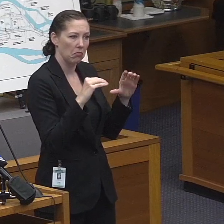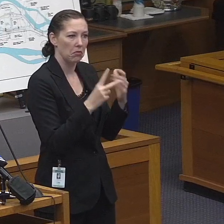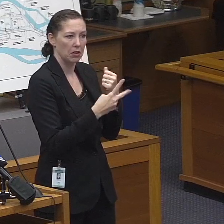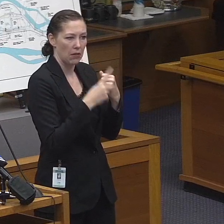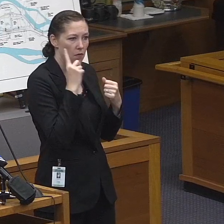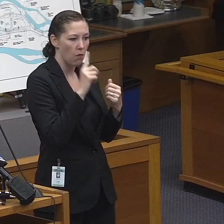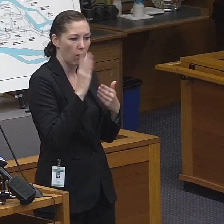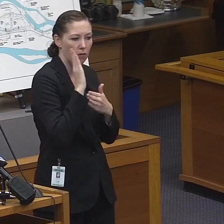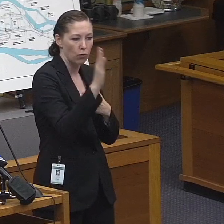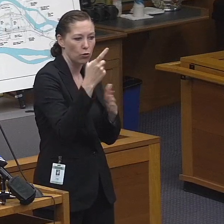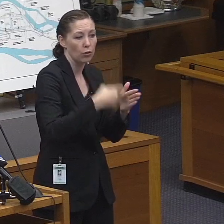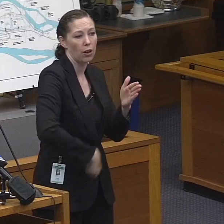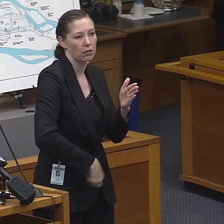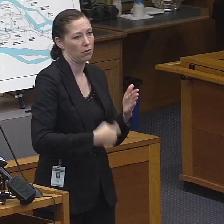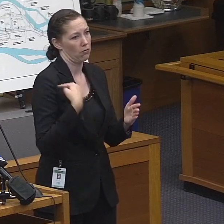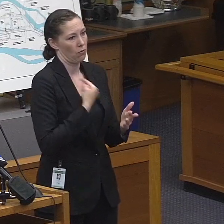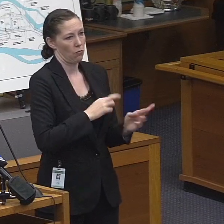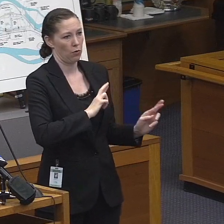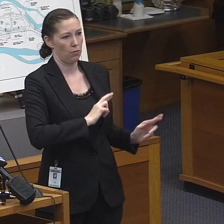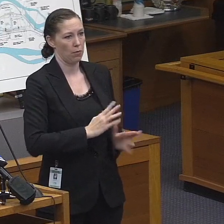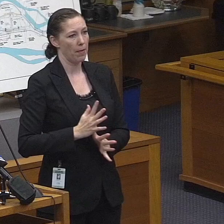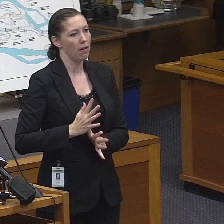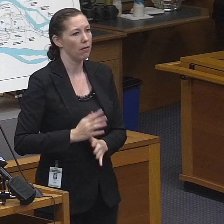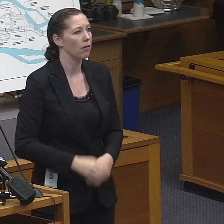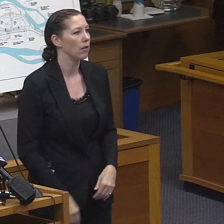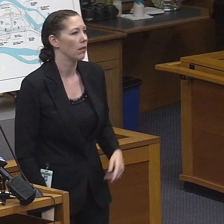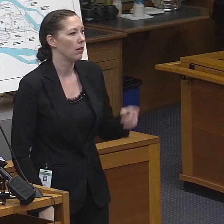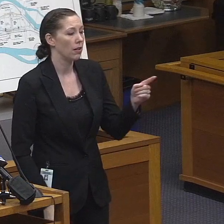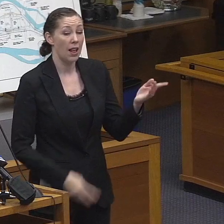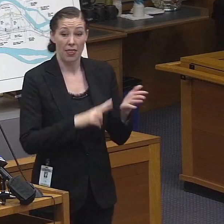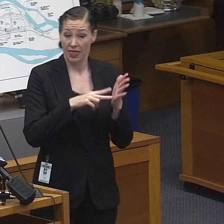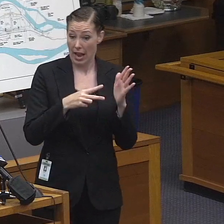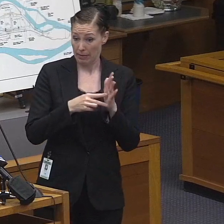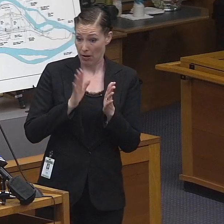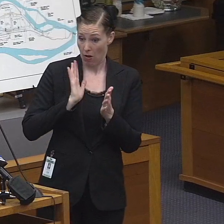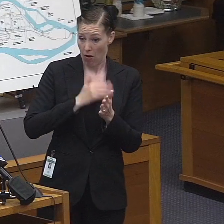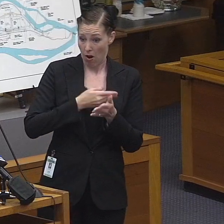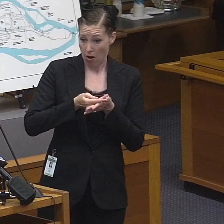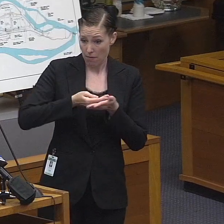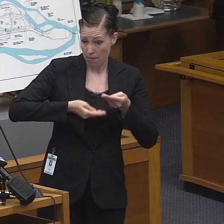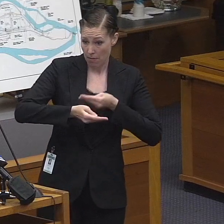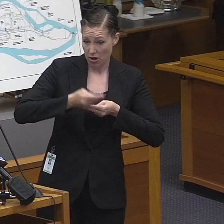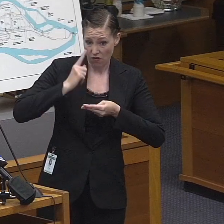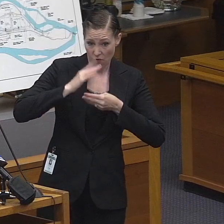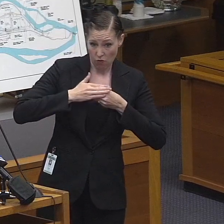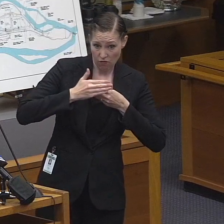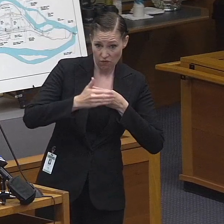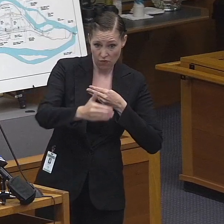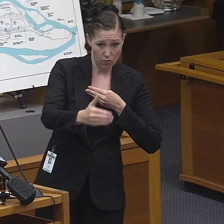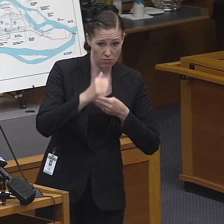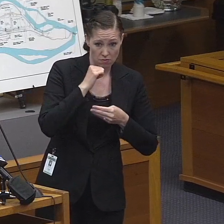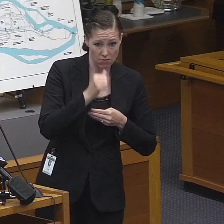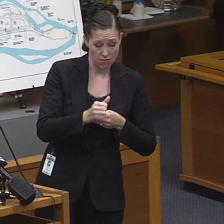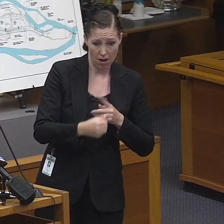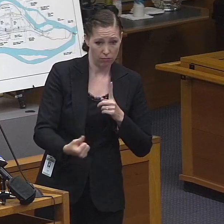costs. Right, so this isn't going to have a negative impact on the budget long term. This $2 million cost this year and then more next year? No, it will